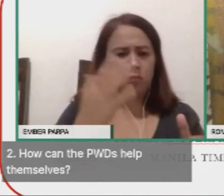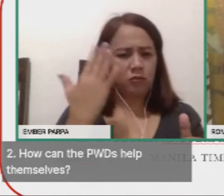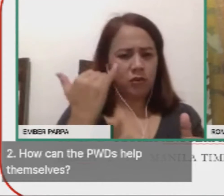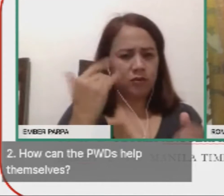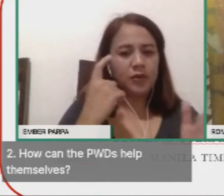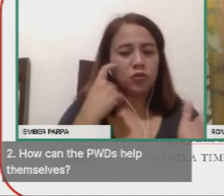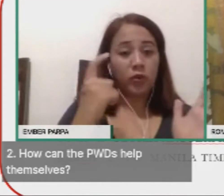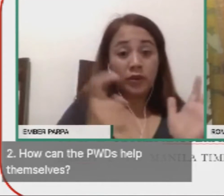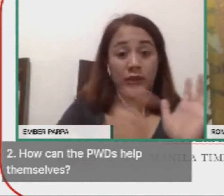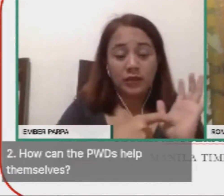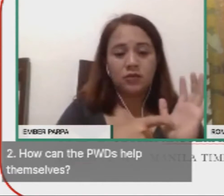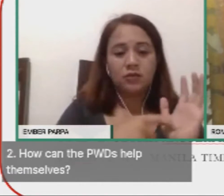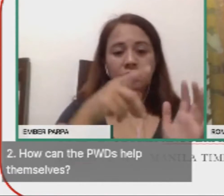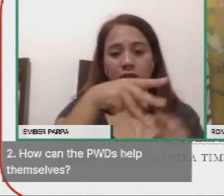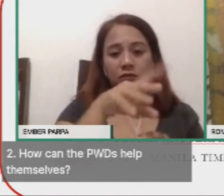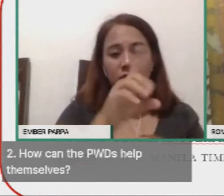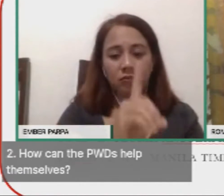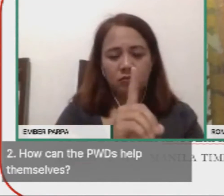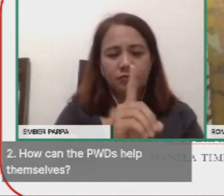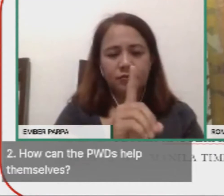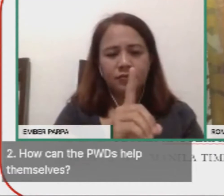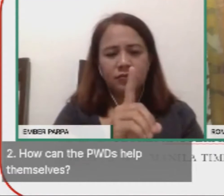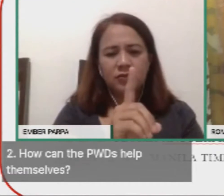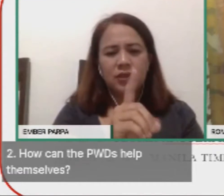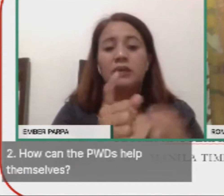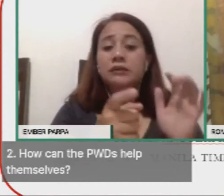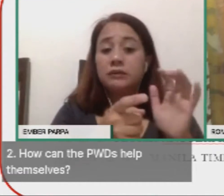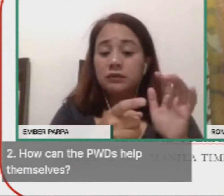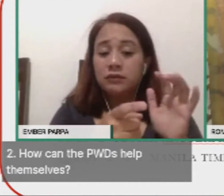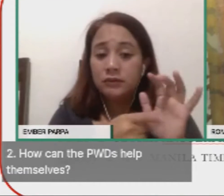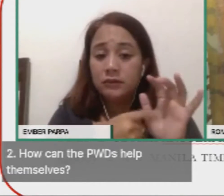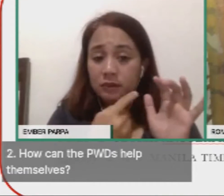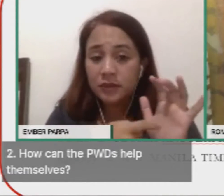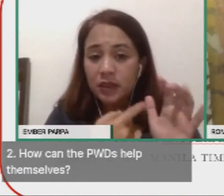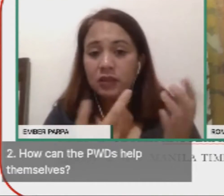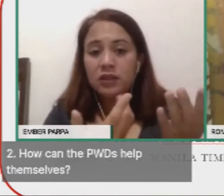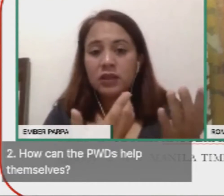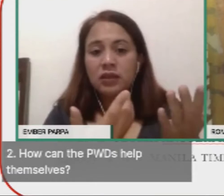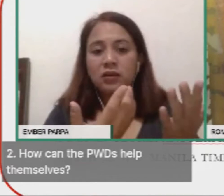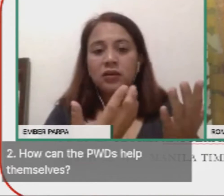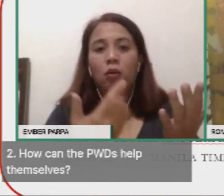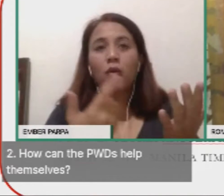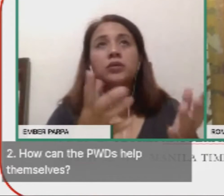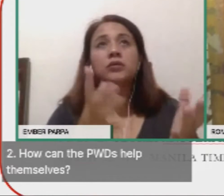that PWDs tend to be on the receiving